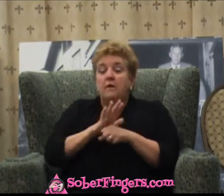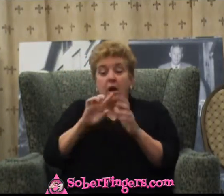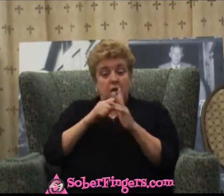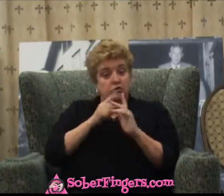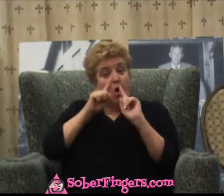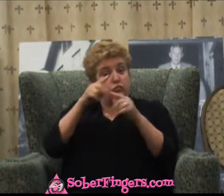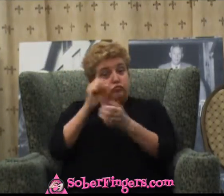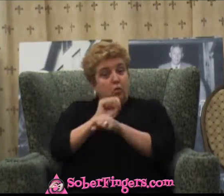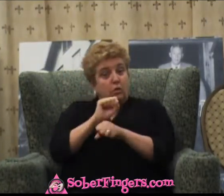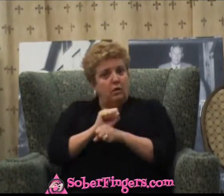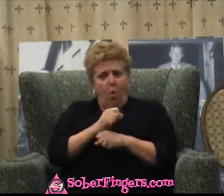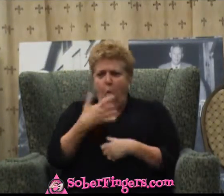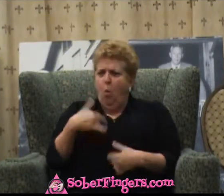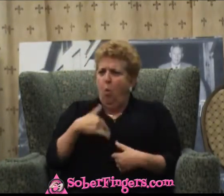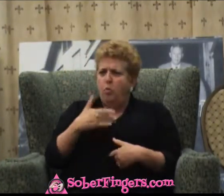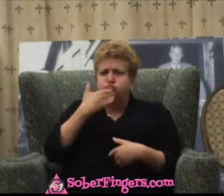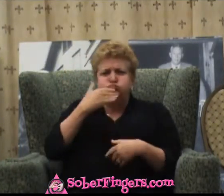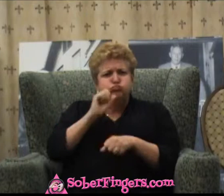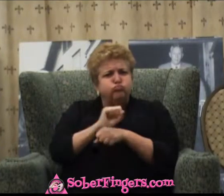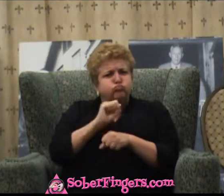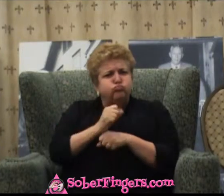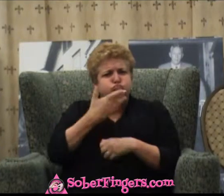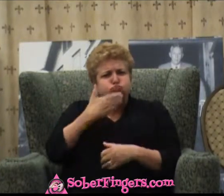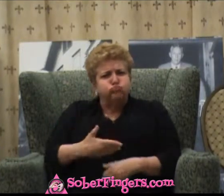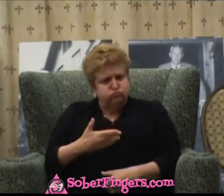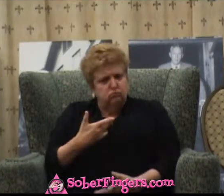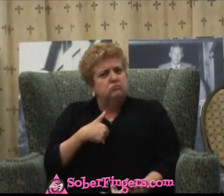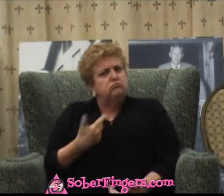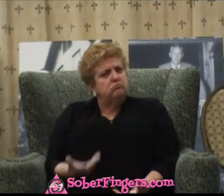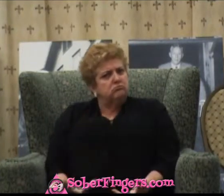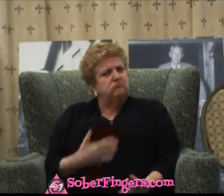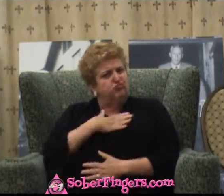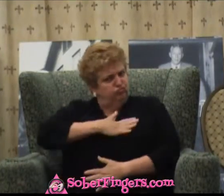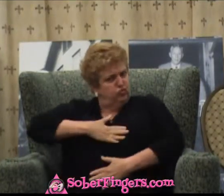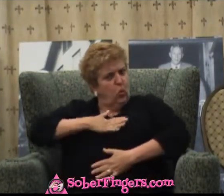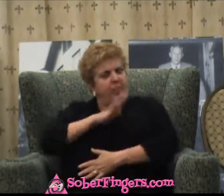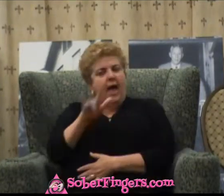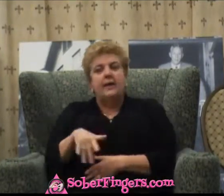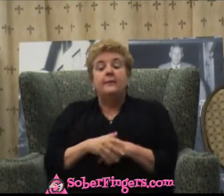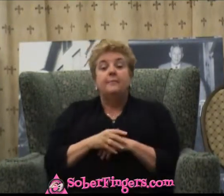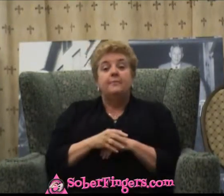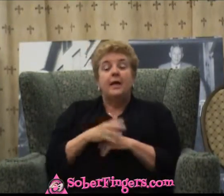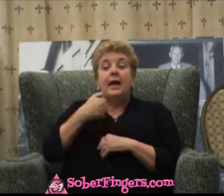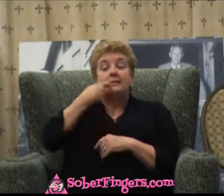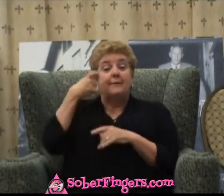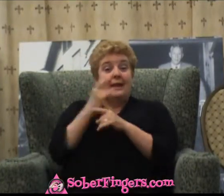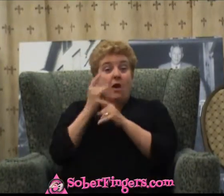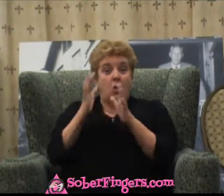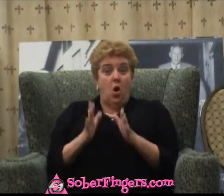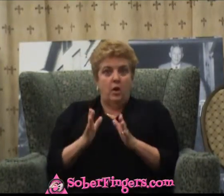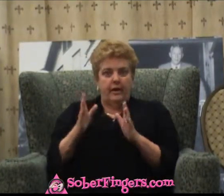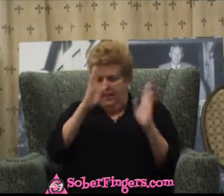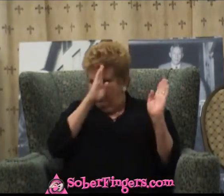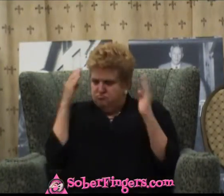I loved working. Because as much as I think as an alcoholic that I am, I'm a workaholic. Whatever I do, I